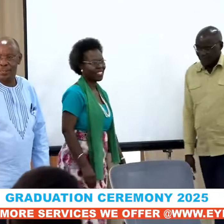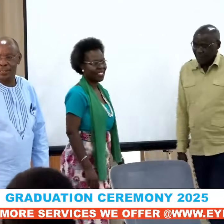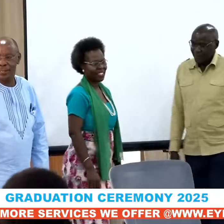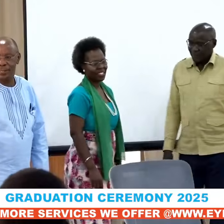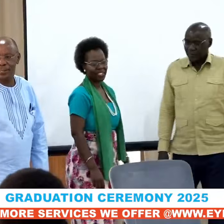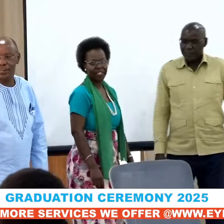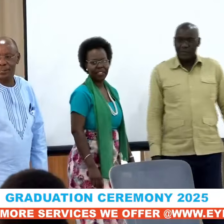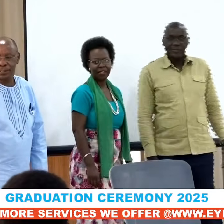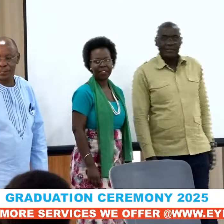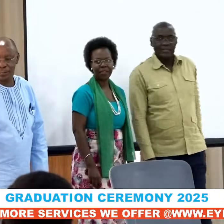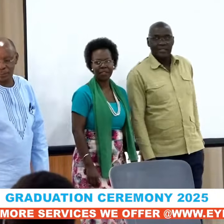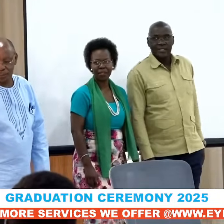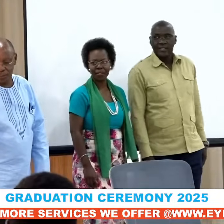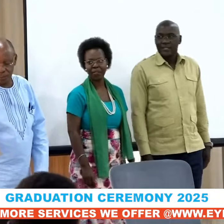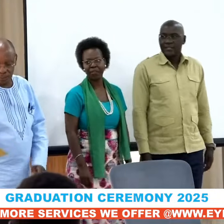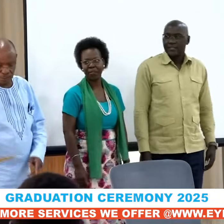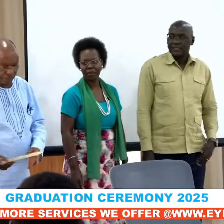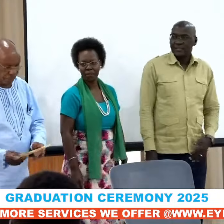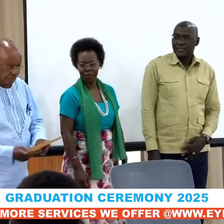Josephine?